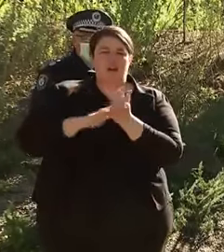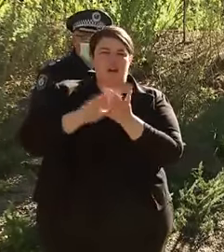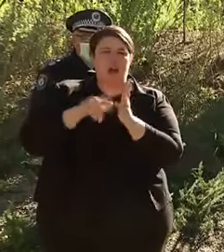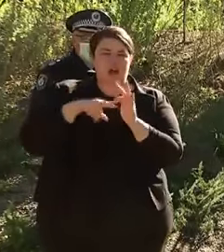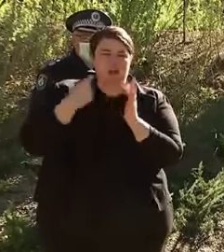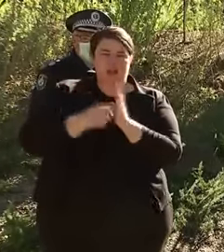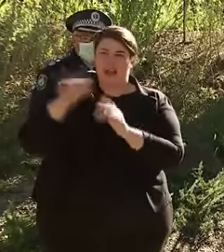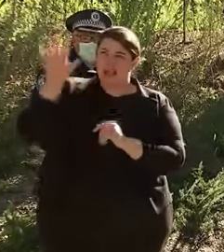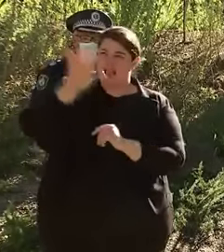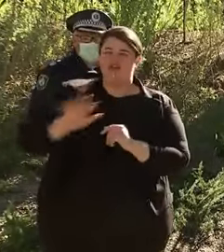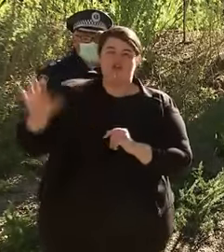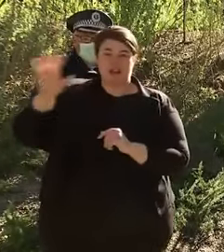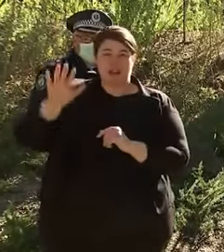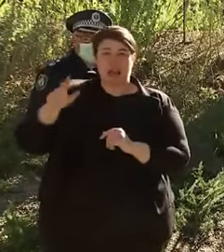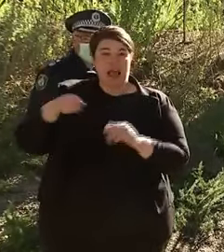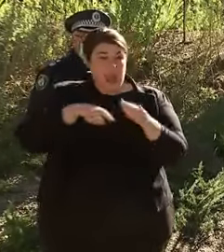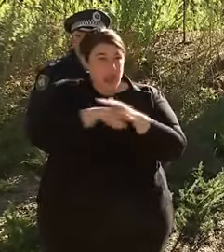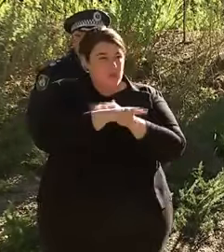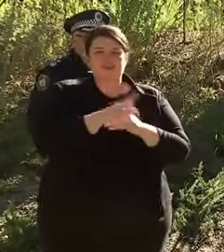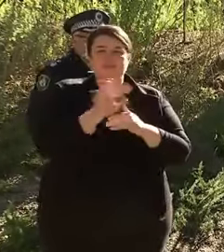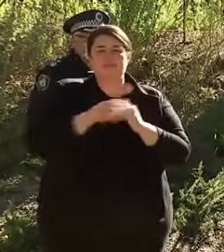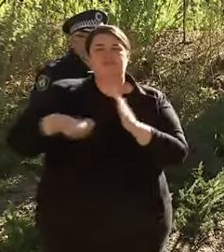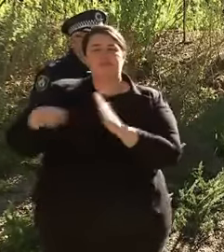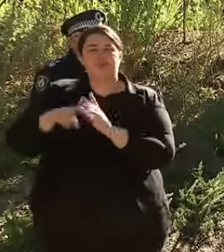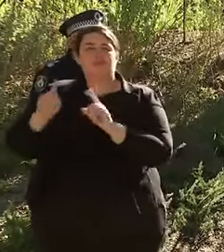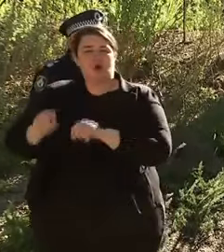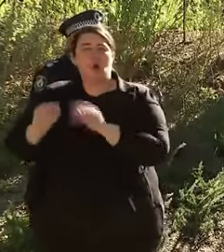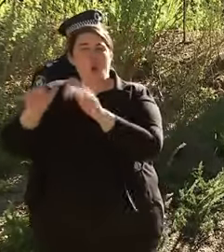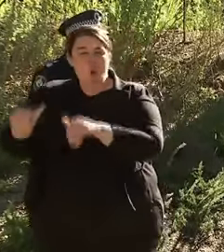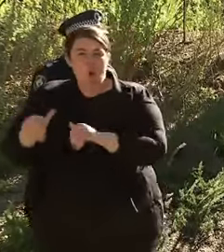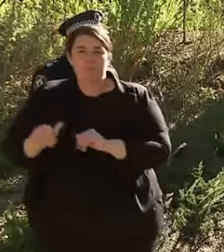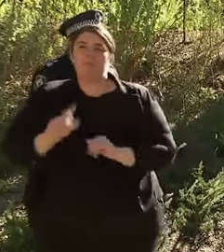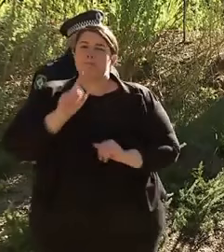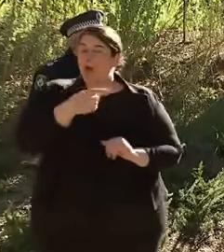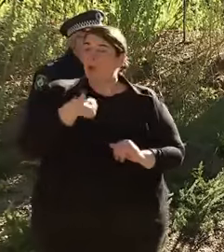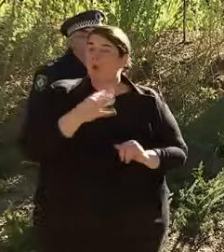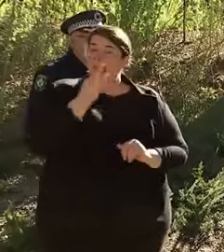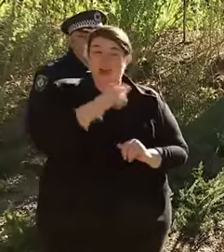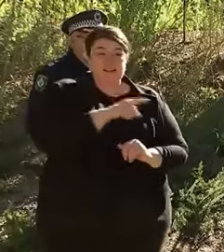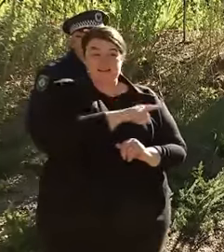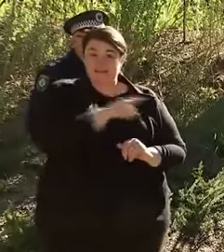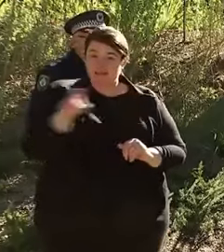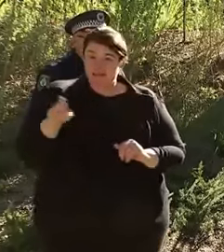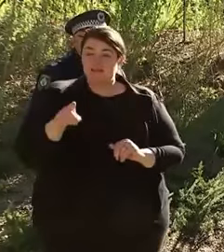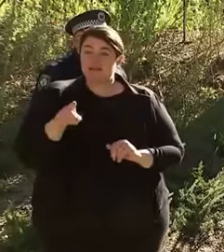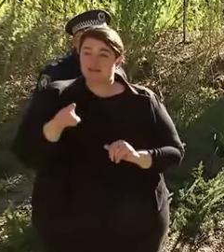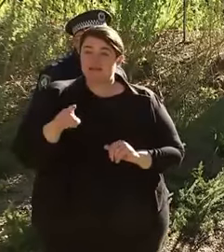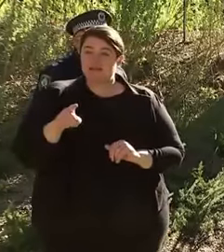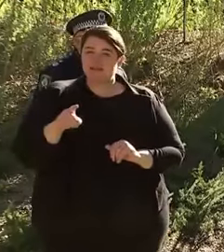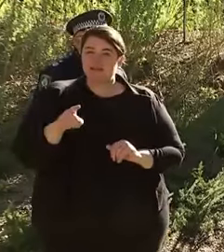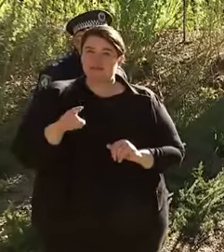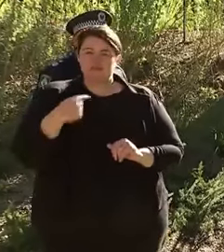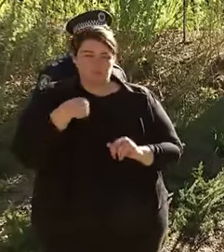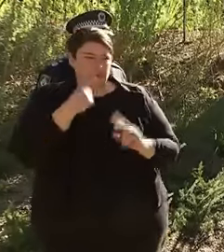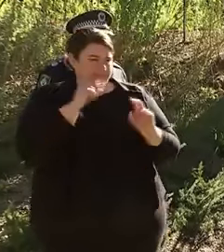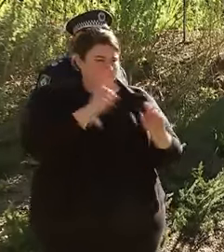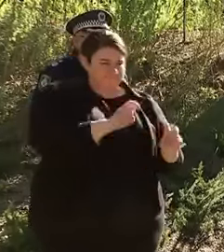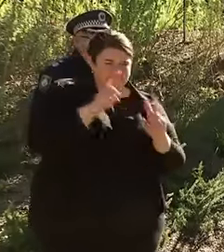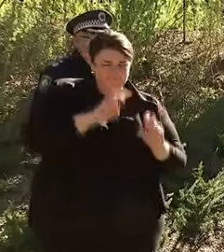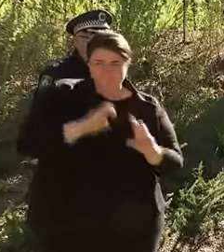no risk to the community. However, we are asking anyone, whilst we are following up through multiple